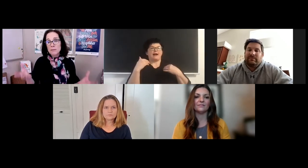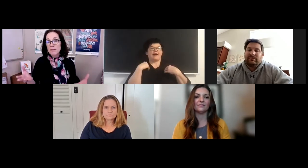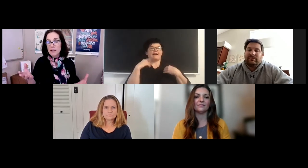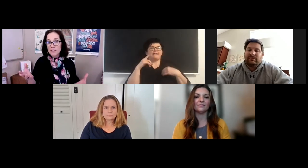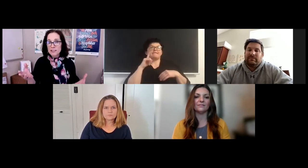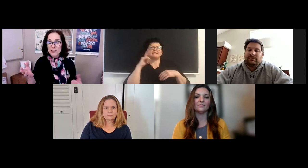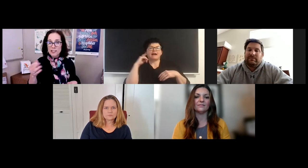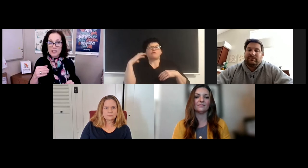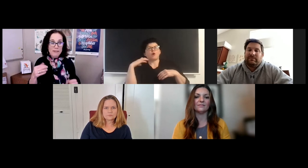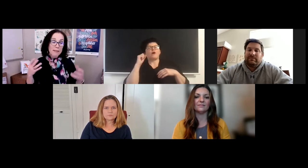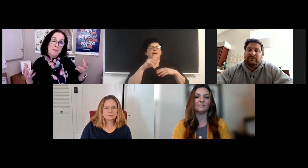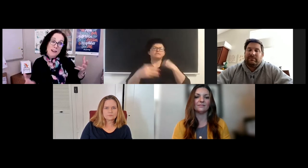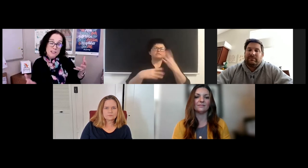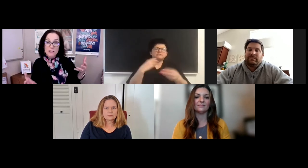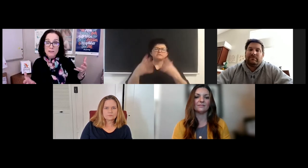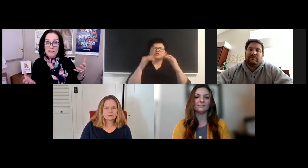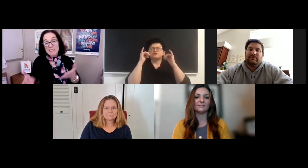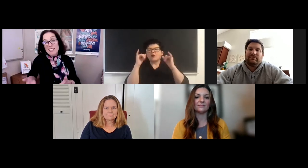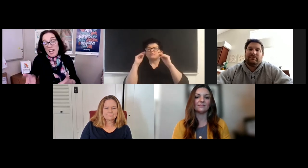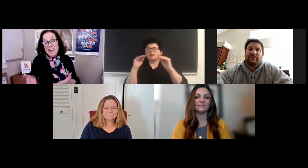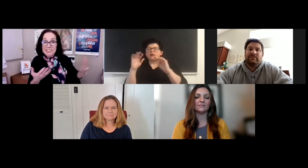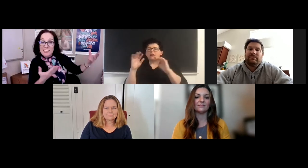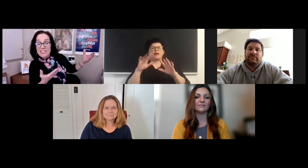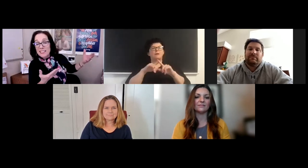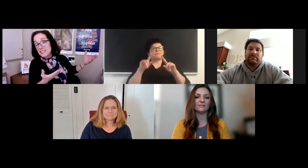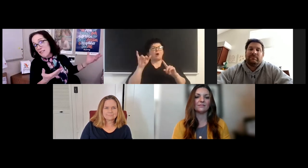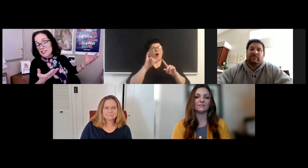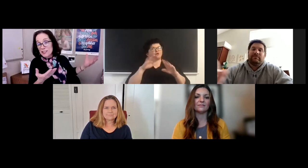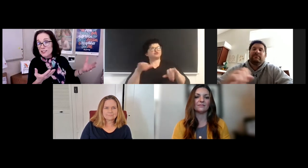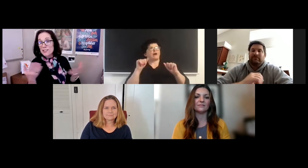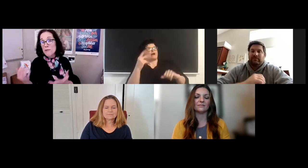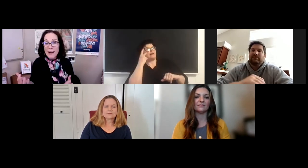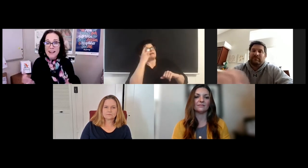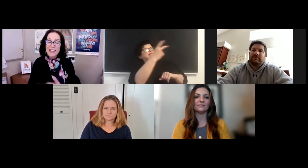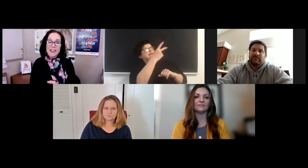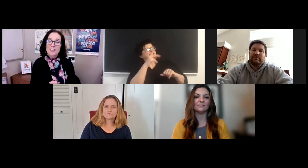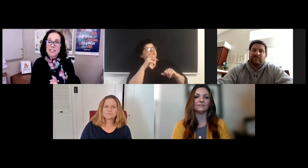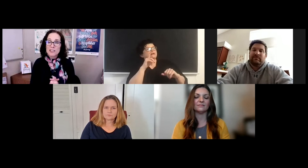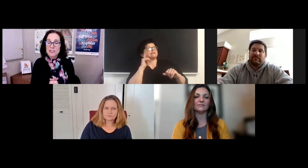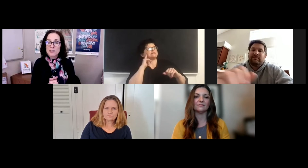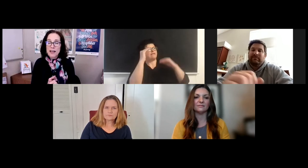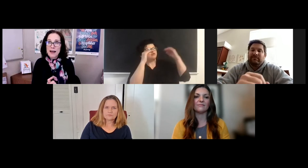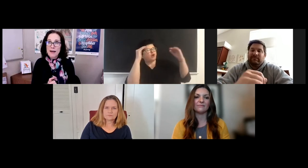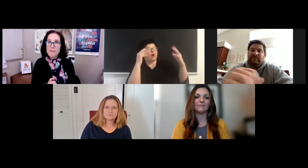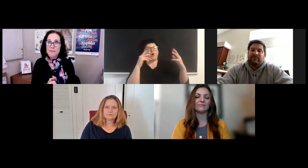yes, they provide all this instruction to your families, but they're also, the child gets to see a deaf adult as well.